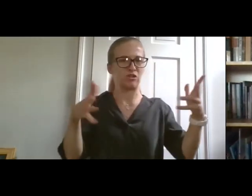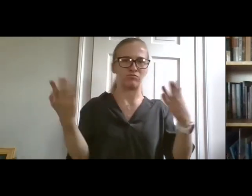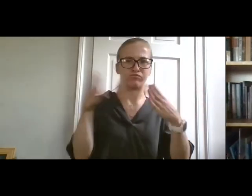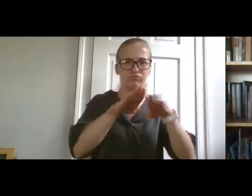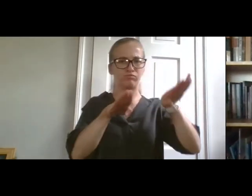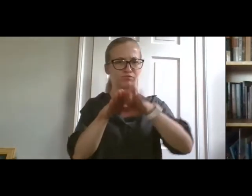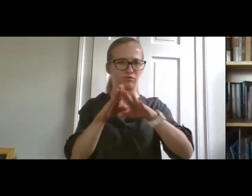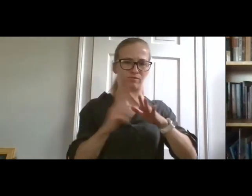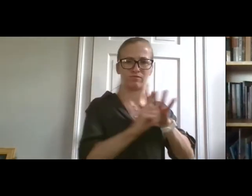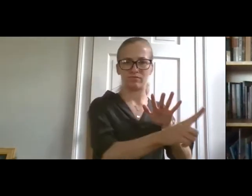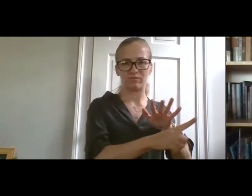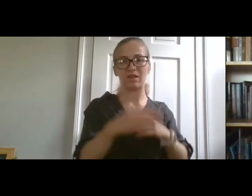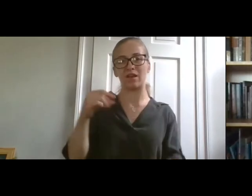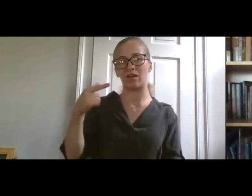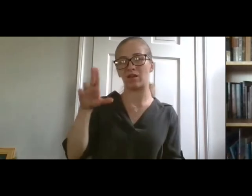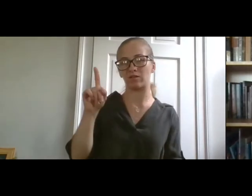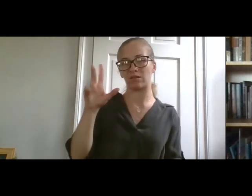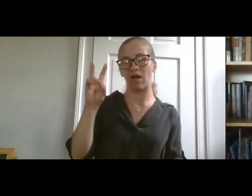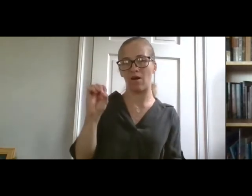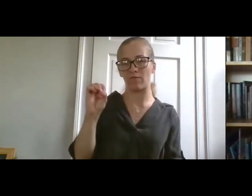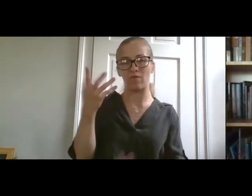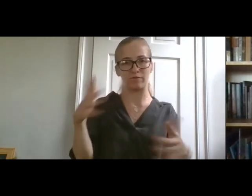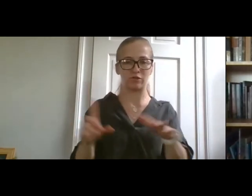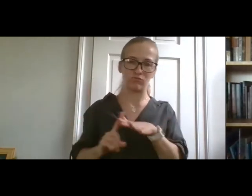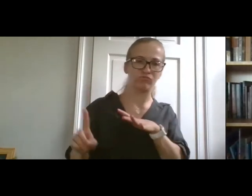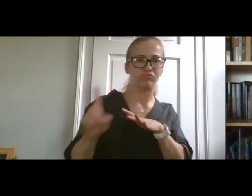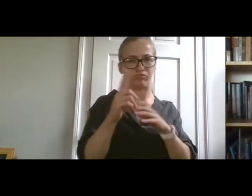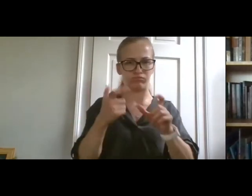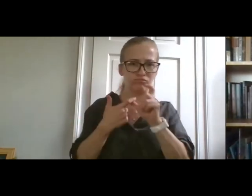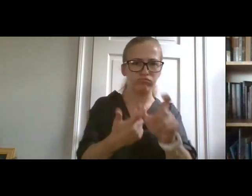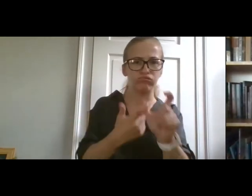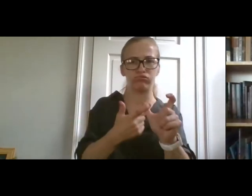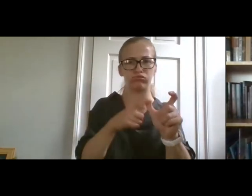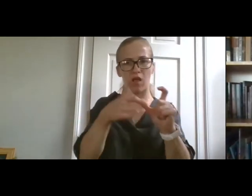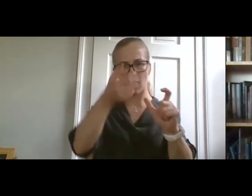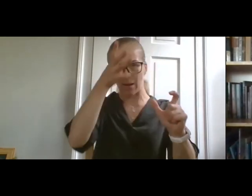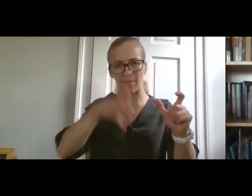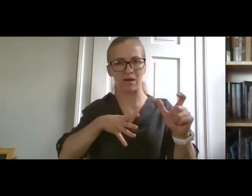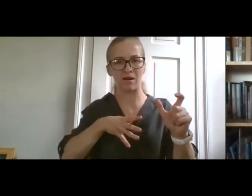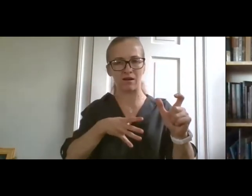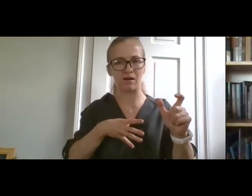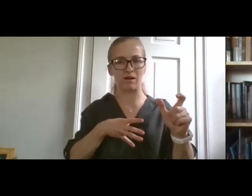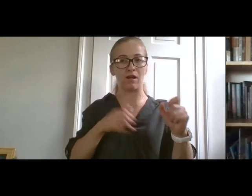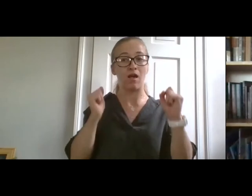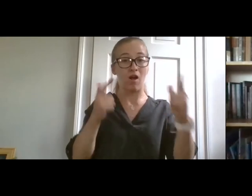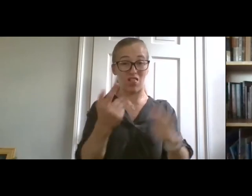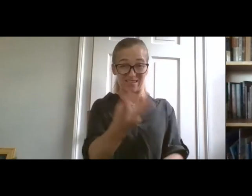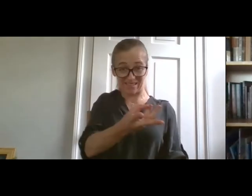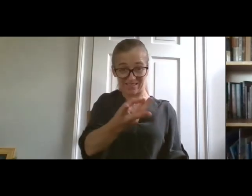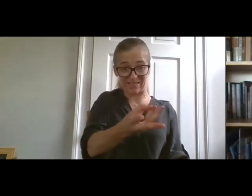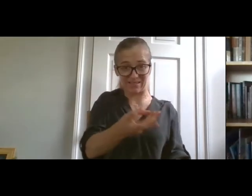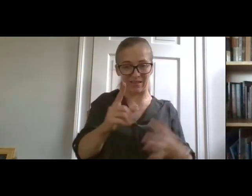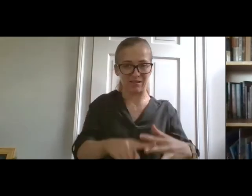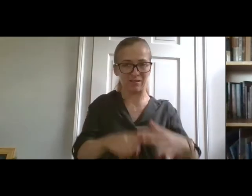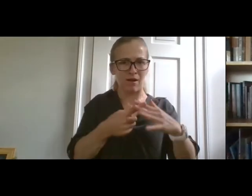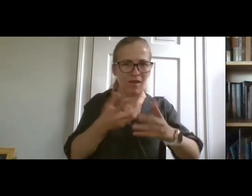doors, and Gustavo was half out of the car as well, rushing over to join the other fathers. All 6 of the men began vying